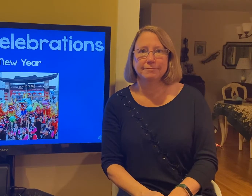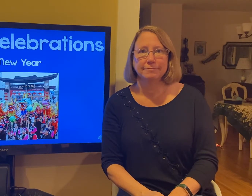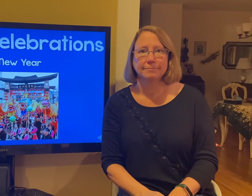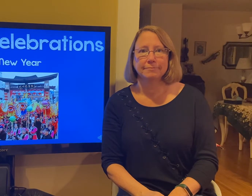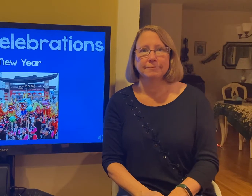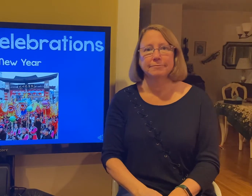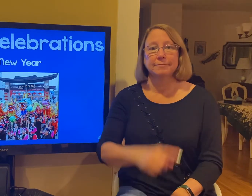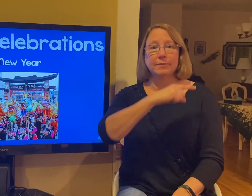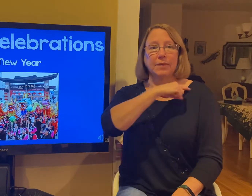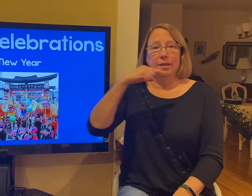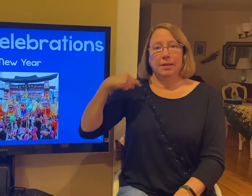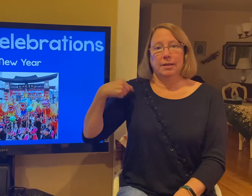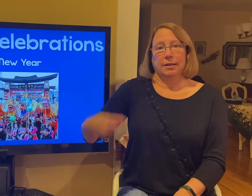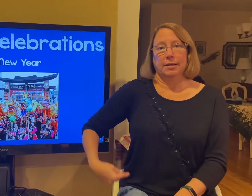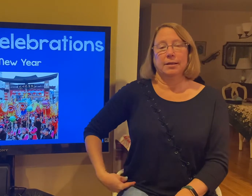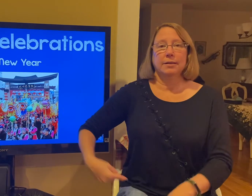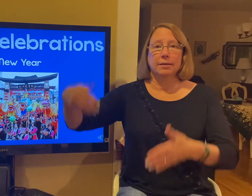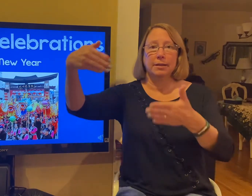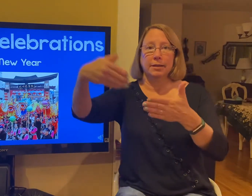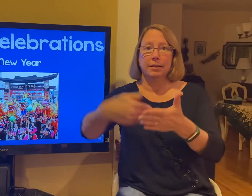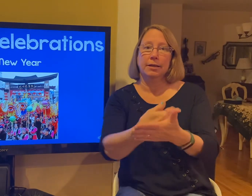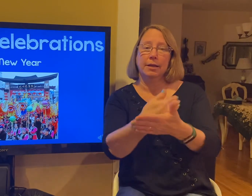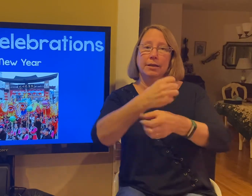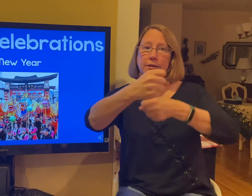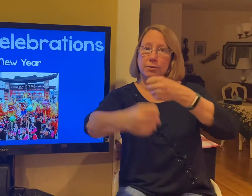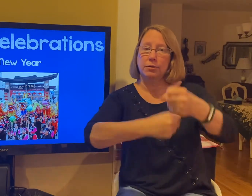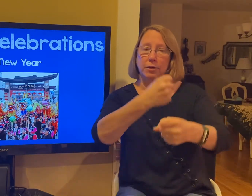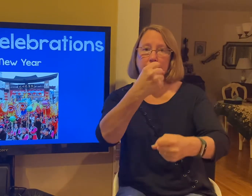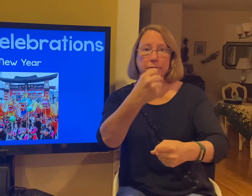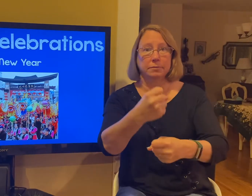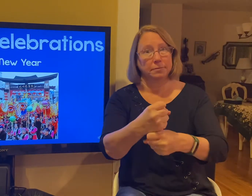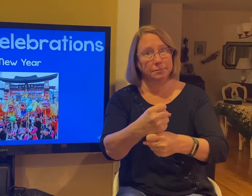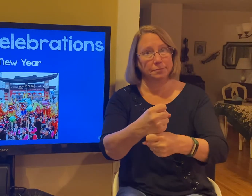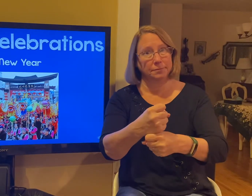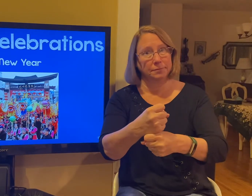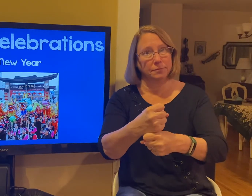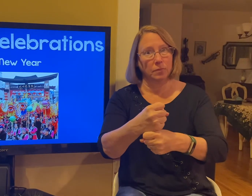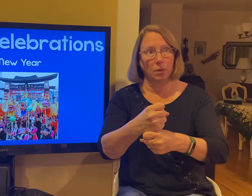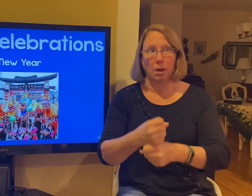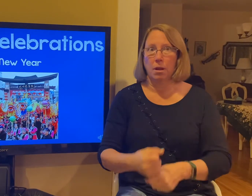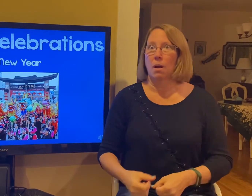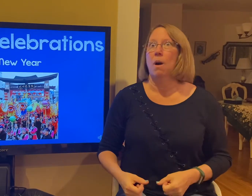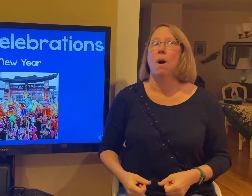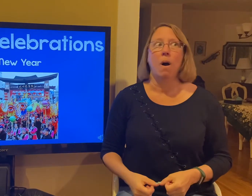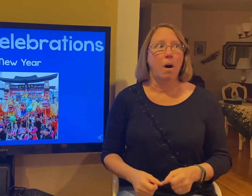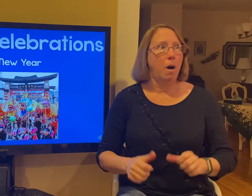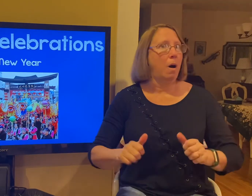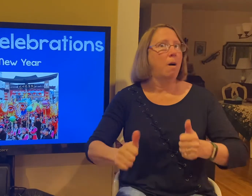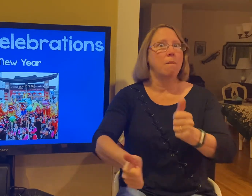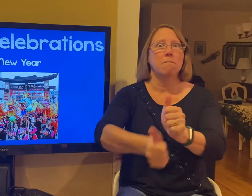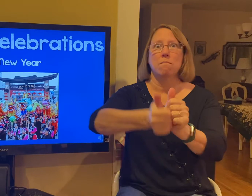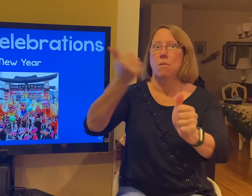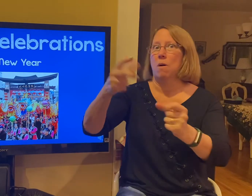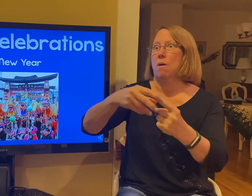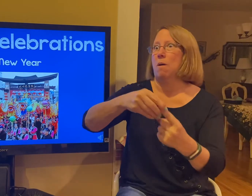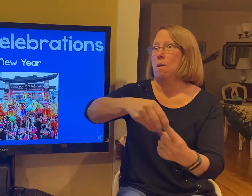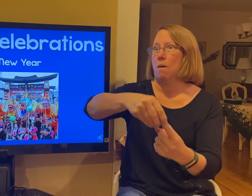Chinese New Year. The Chinese New Year is the most important of the traditional Chinese